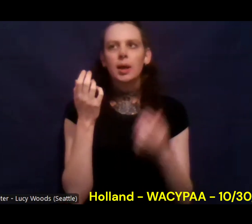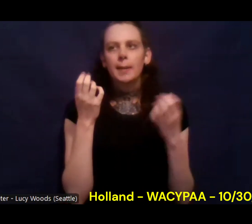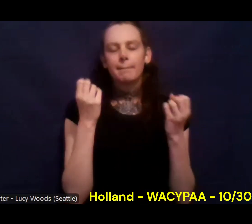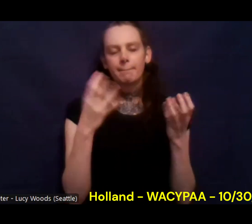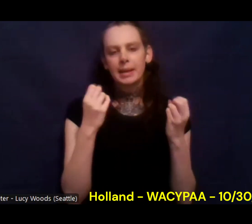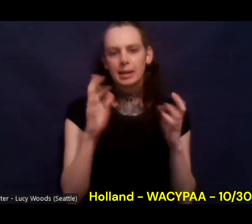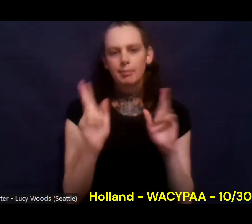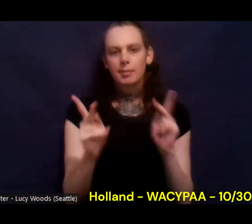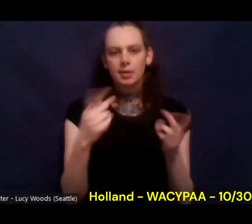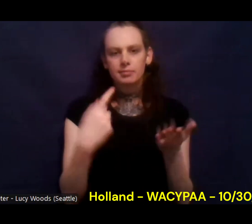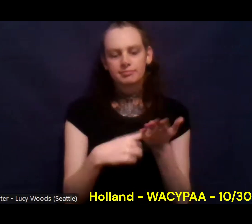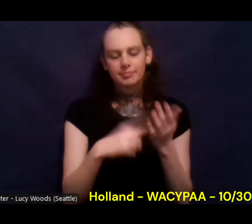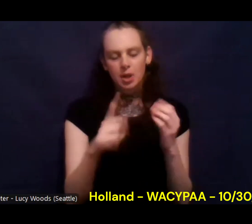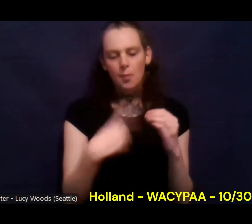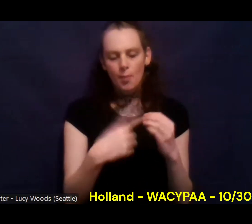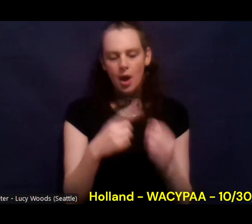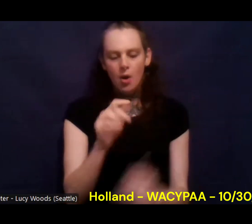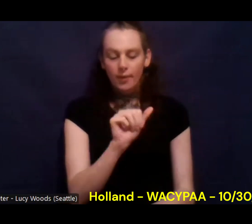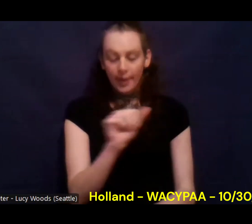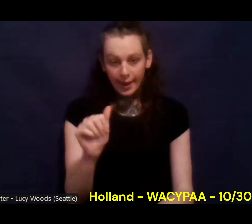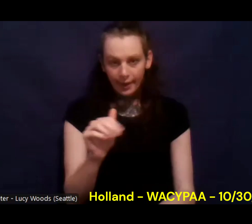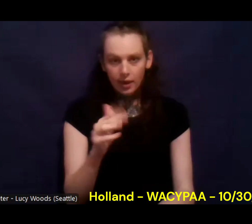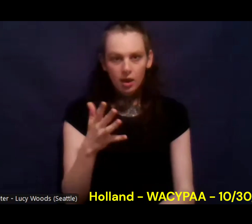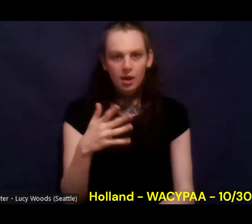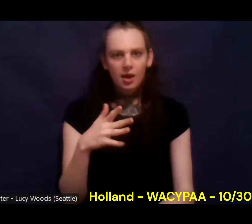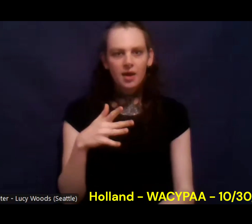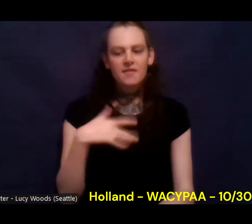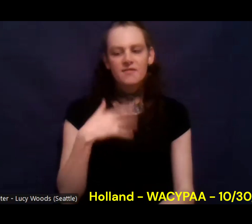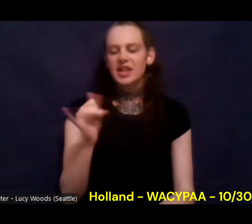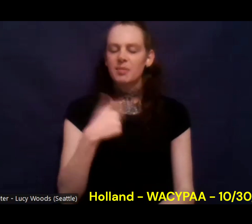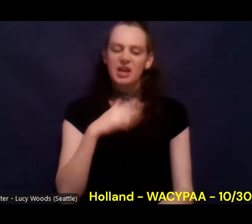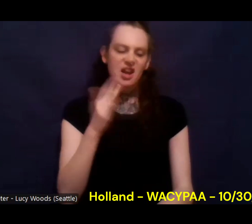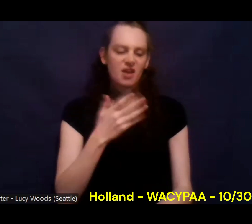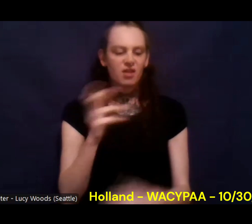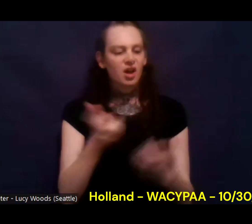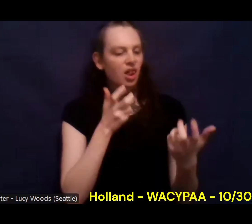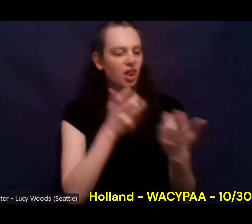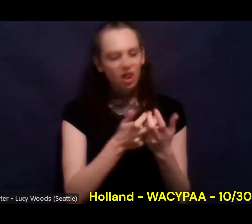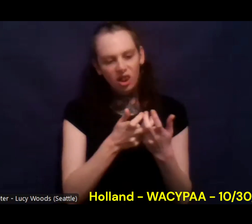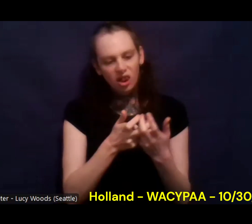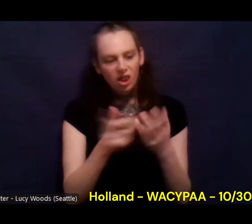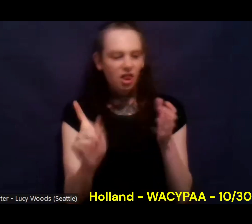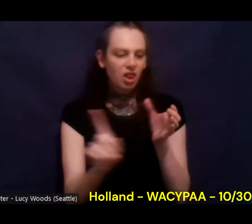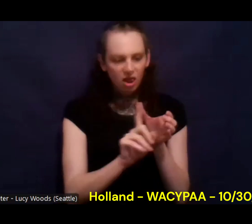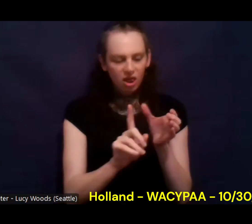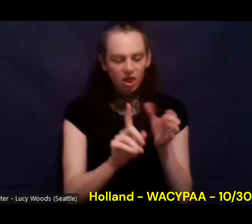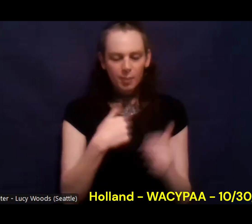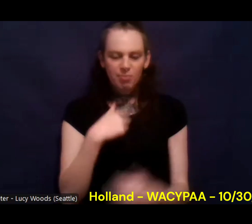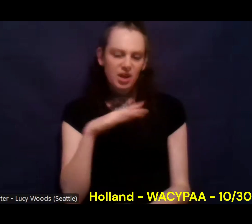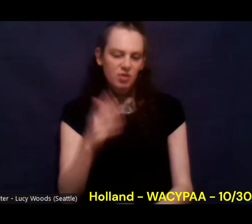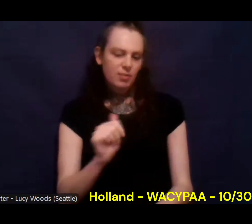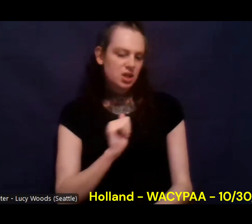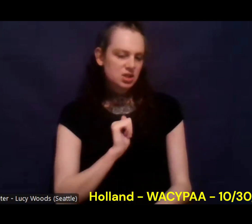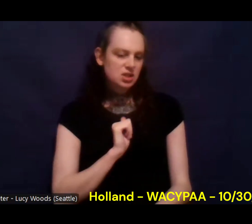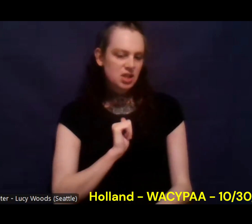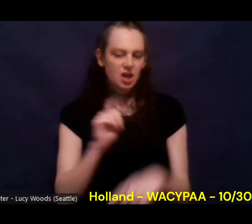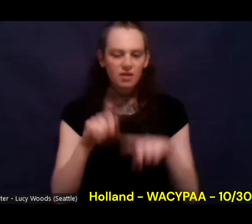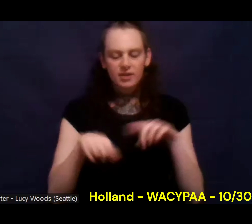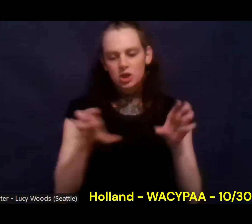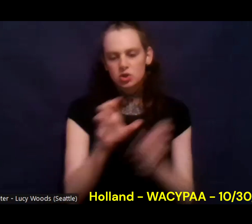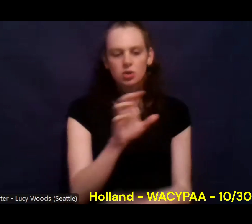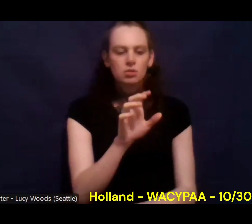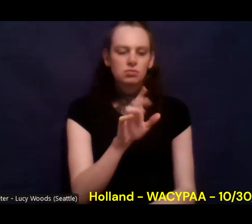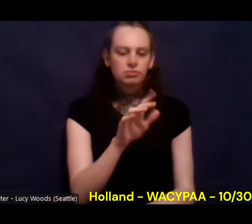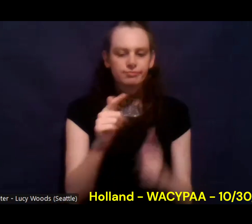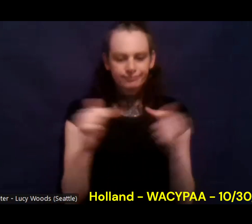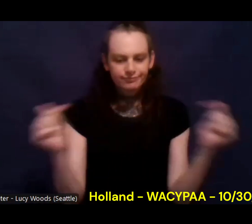about like I always felt like I didn't fit in and I just couldn't be myself and I couldn't do X, Y, and Z. That is